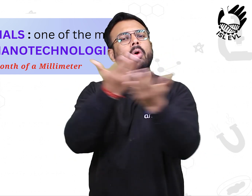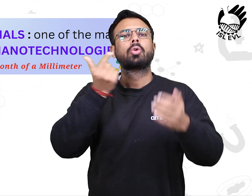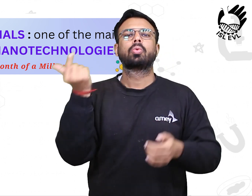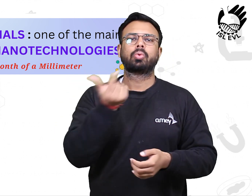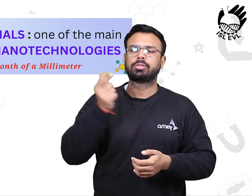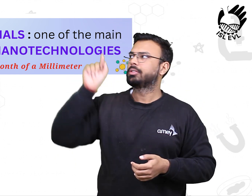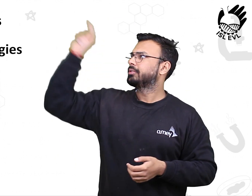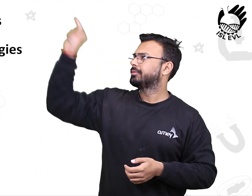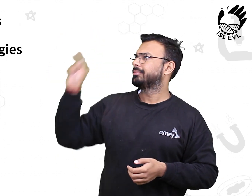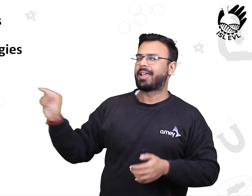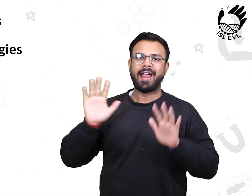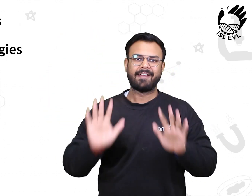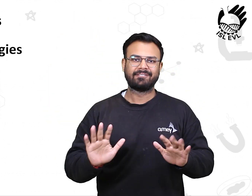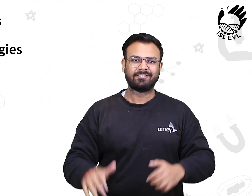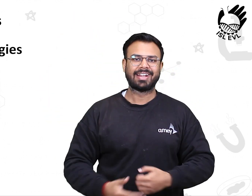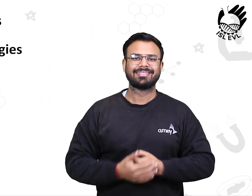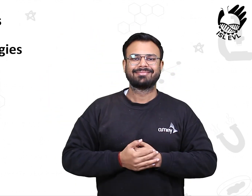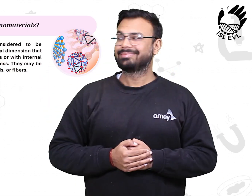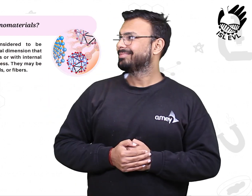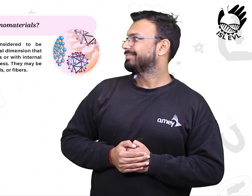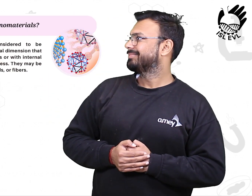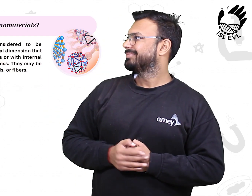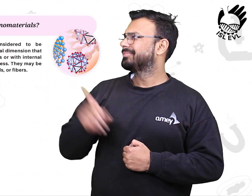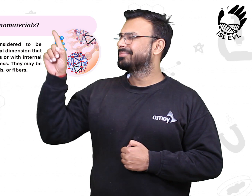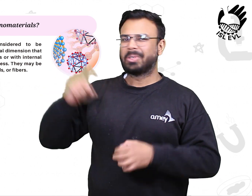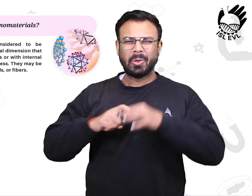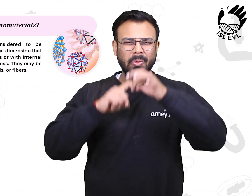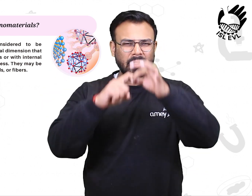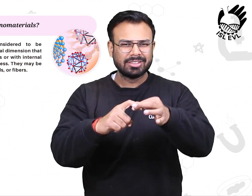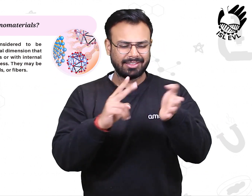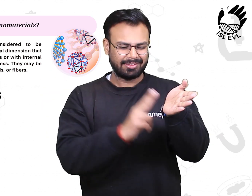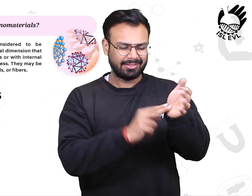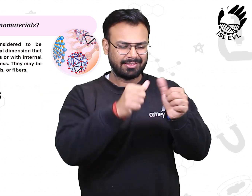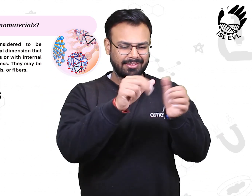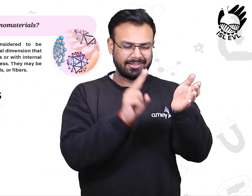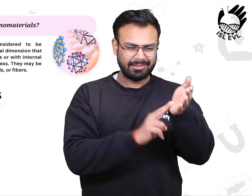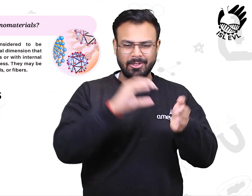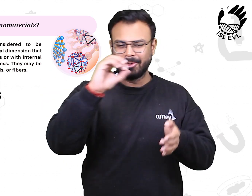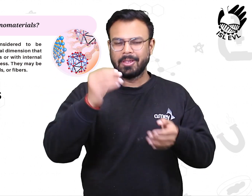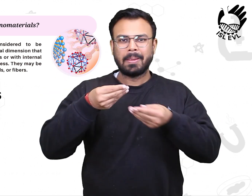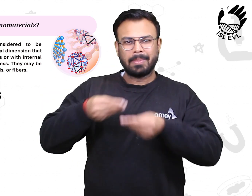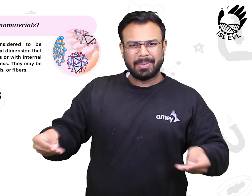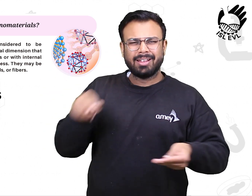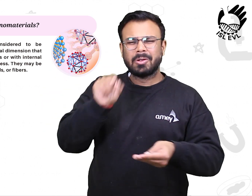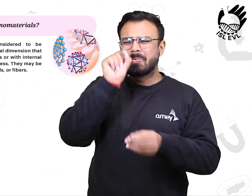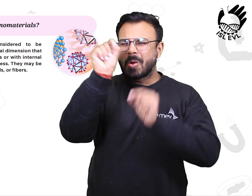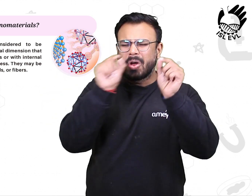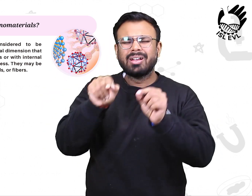be materials with at least one external dimension that measures 100